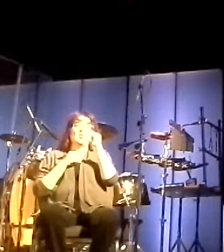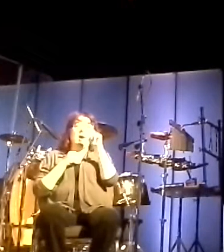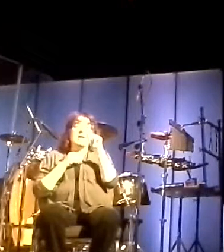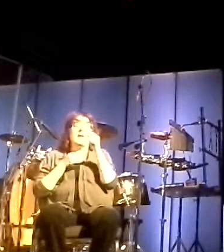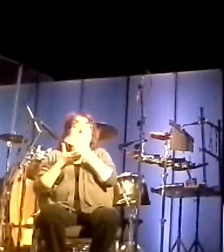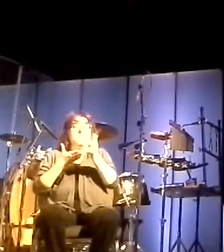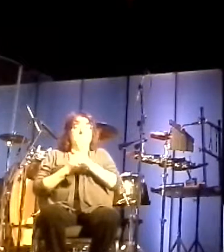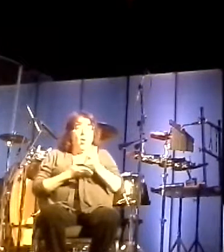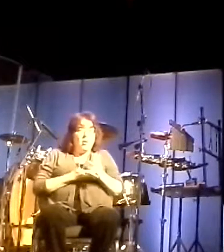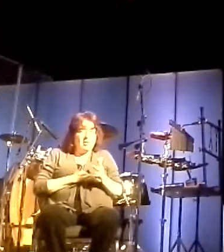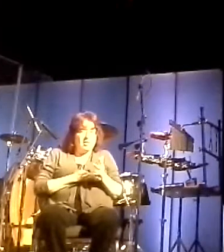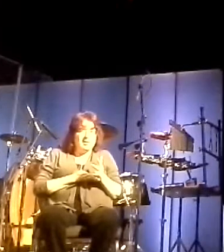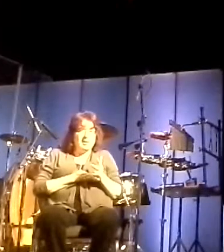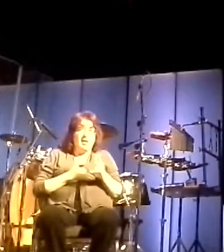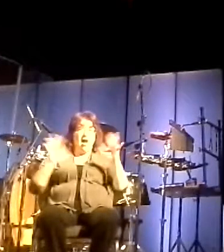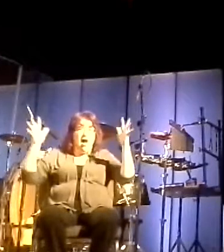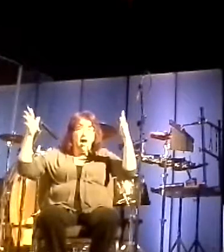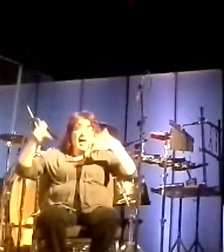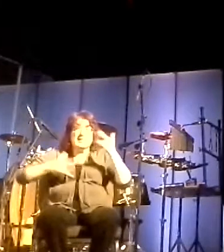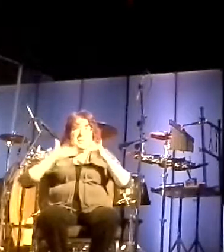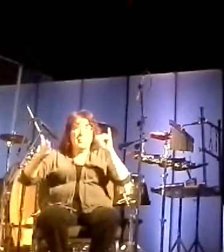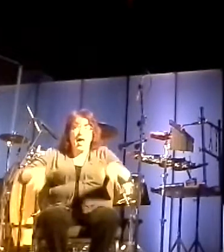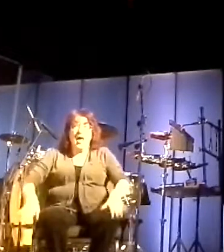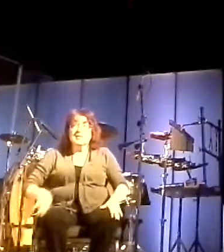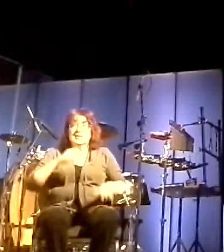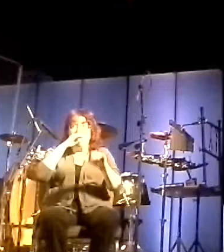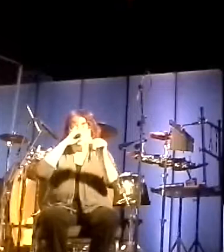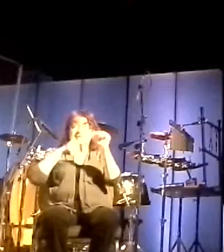parking spaces to our campus. I'm excited about that.